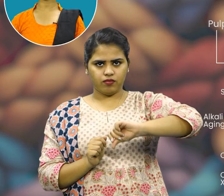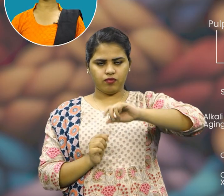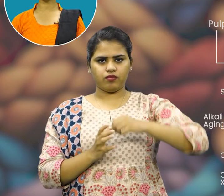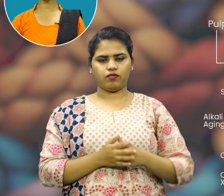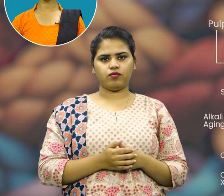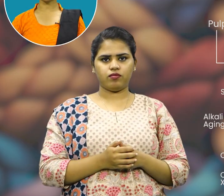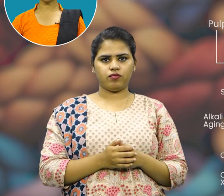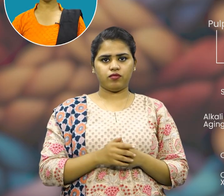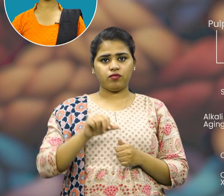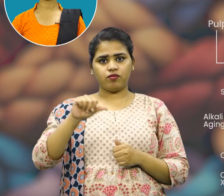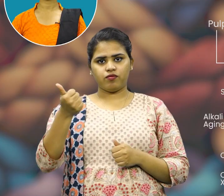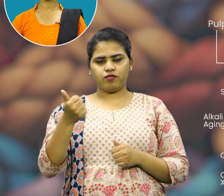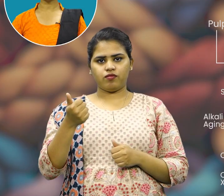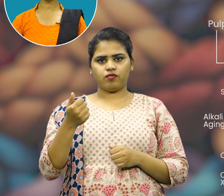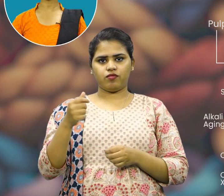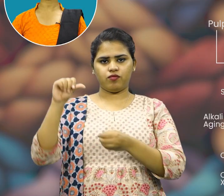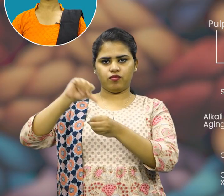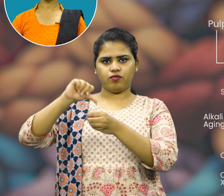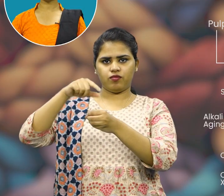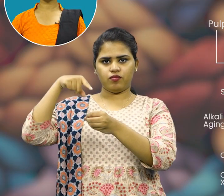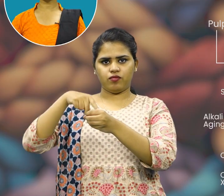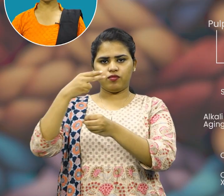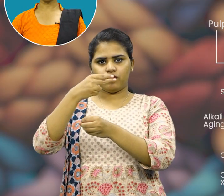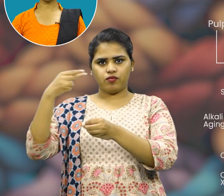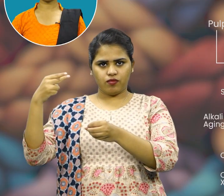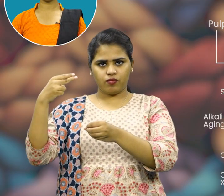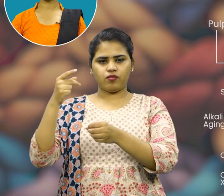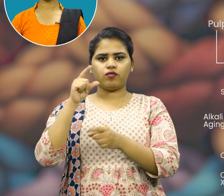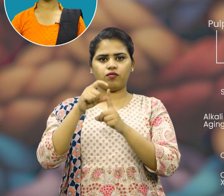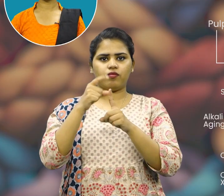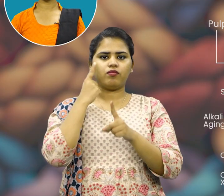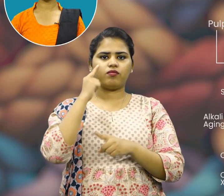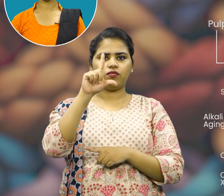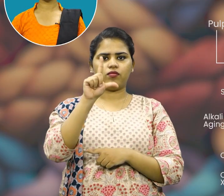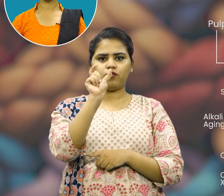into a solution of dilute sulfuric acid.